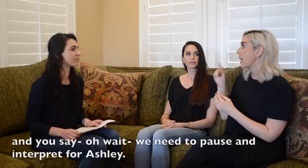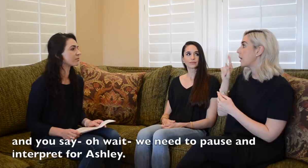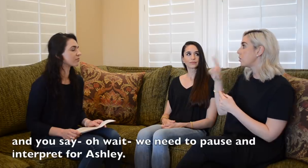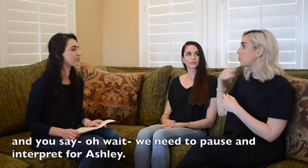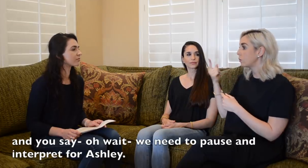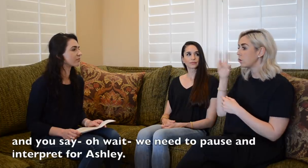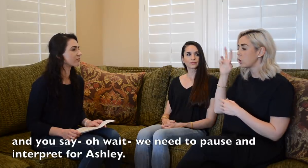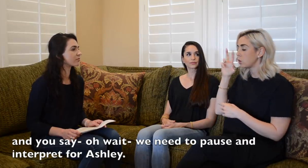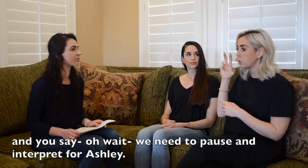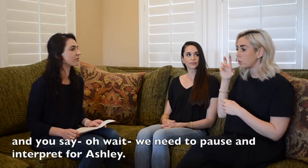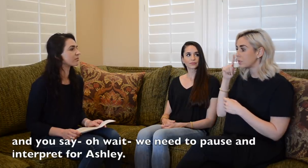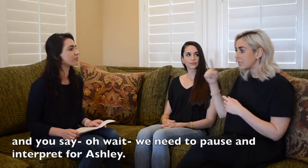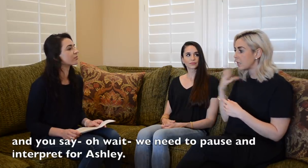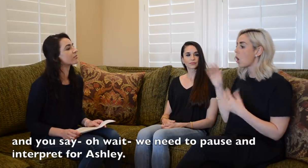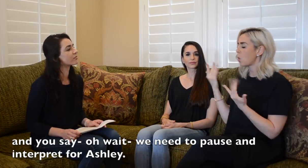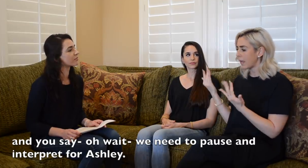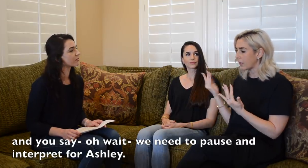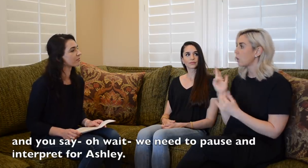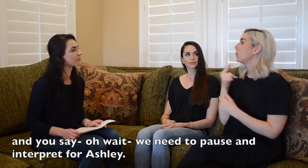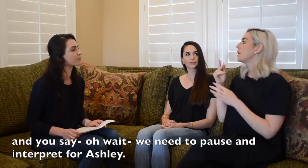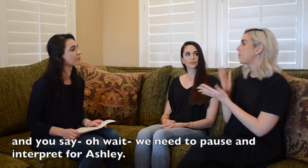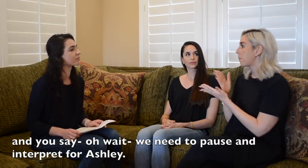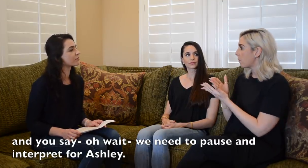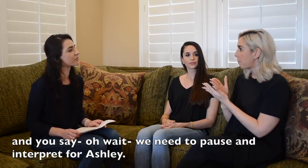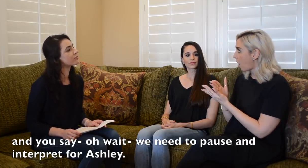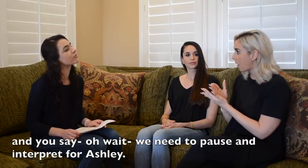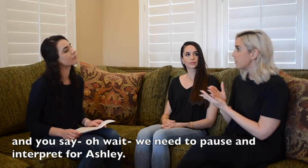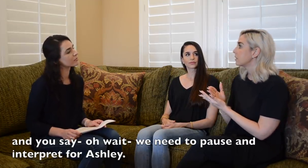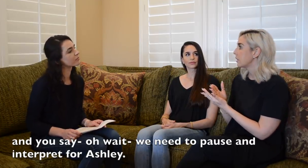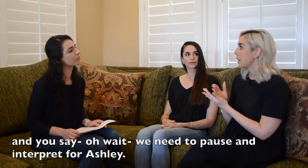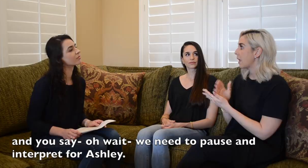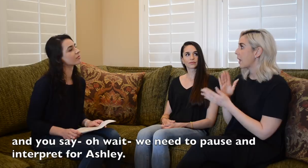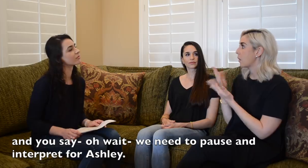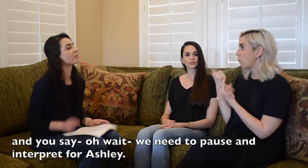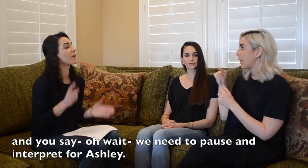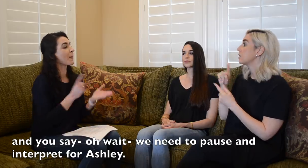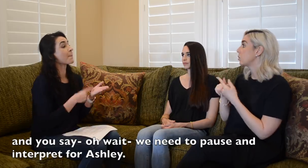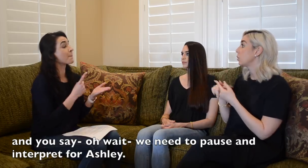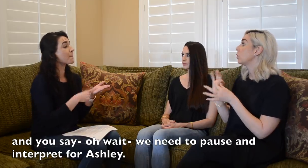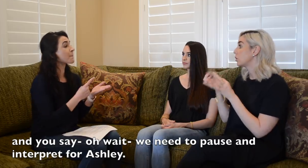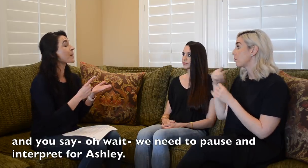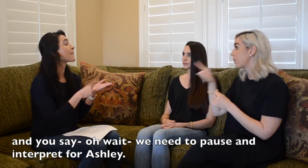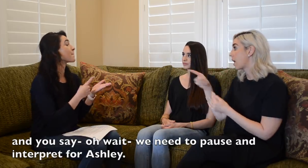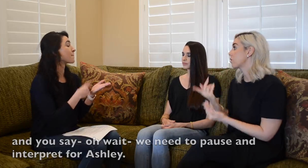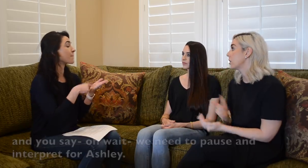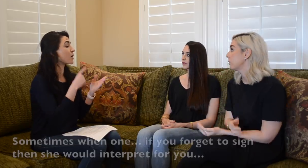and you see, oh wait, we need to pause and wait to interpret for Ashley.